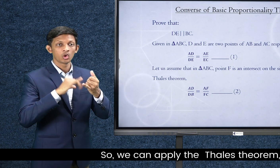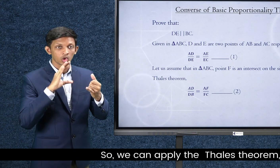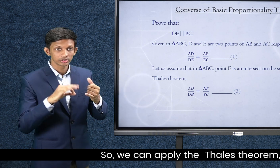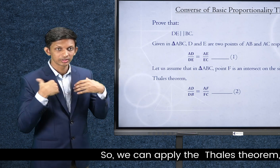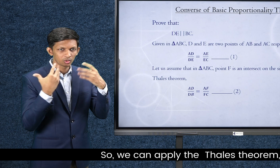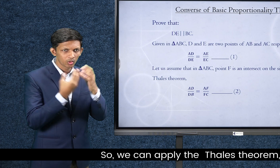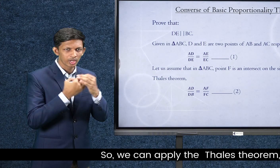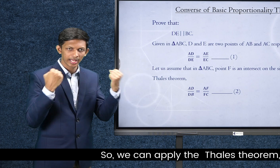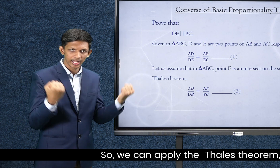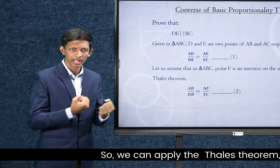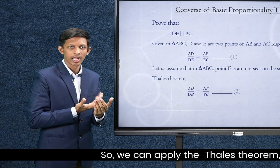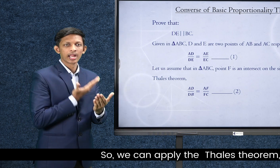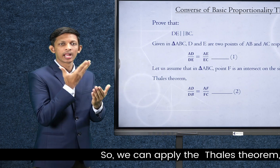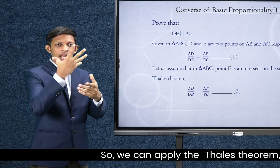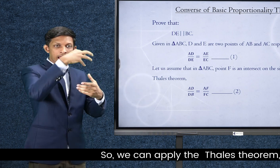So, we can apply Thales theorem.